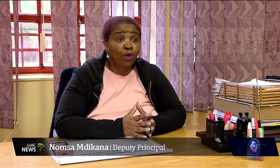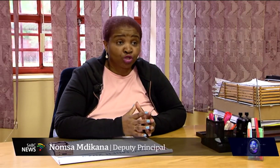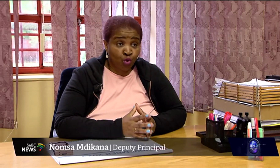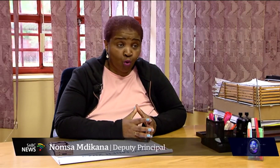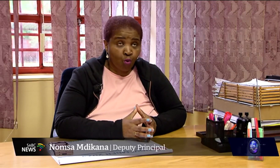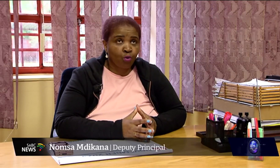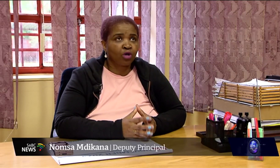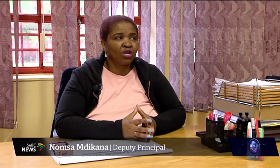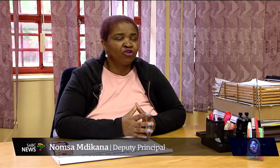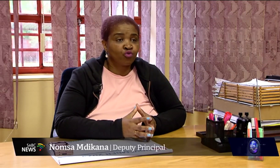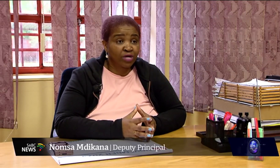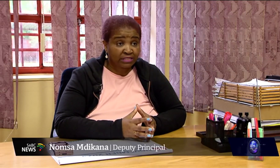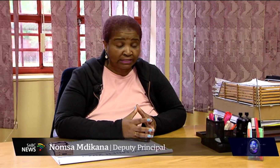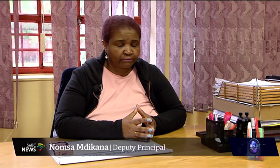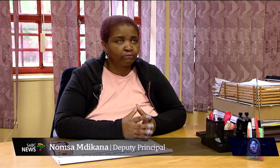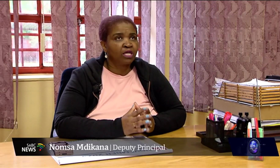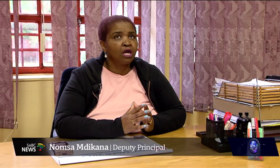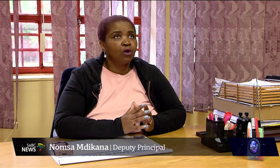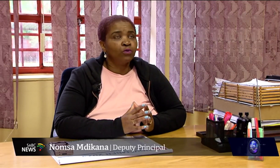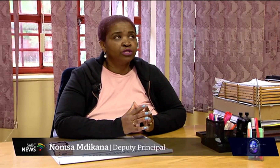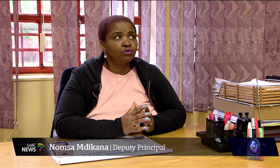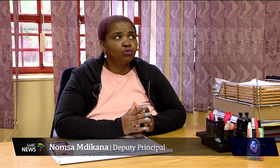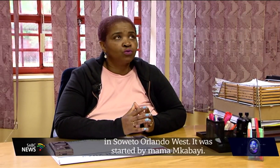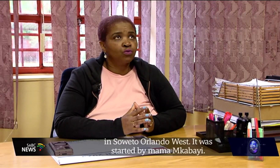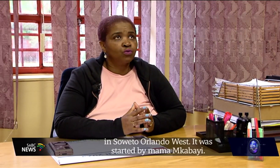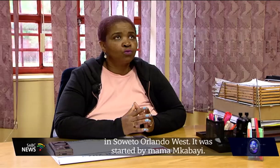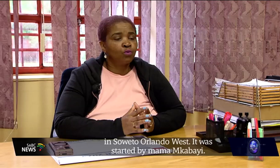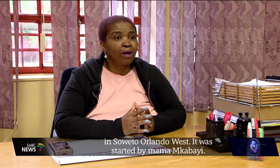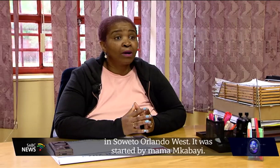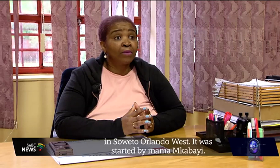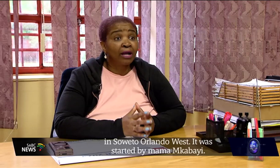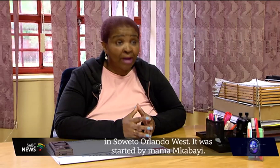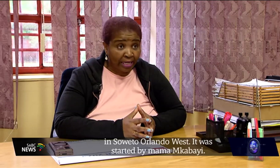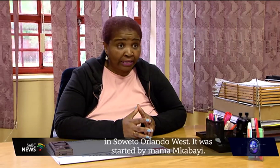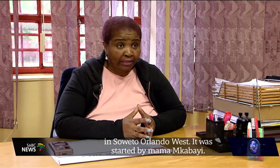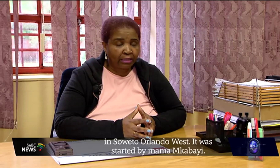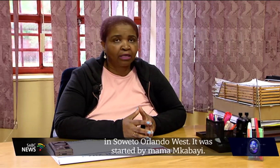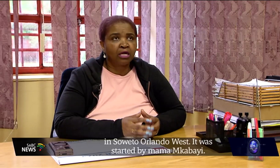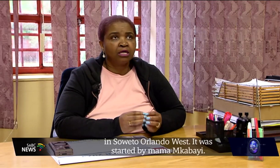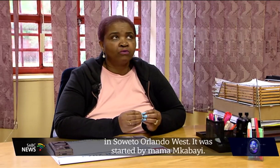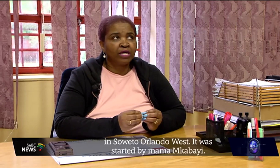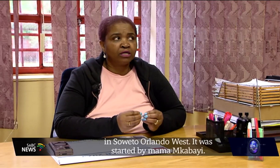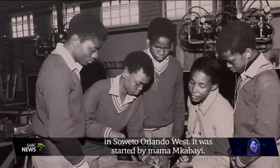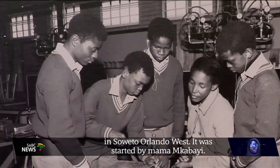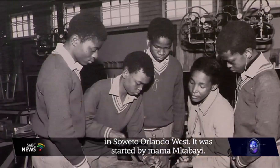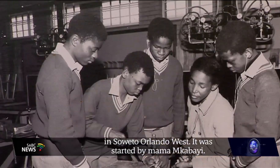Soweto, Orlando West, with Mama Mkabai. Way old